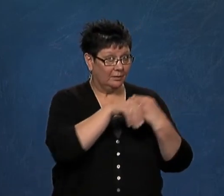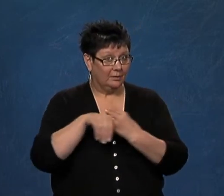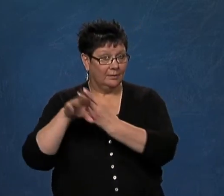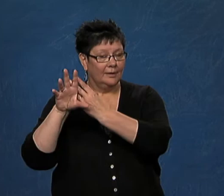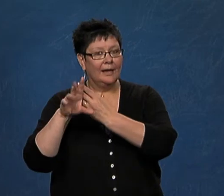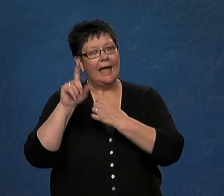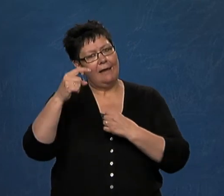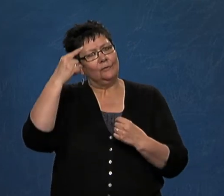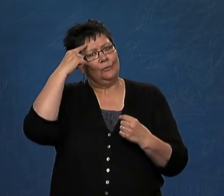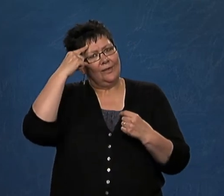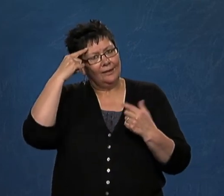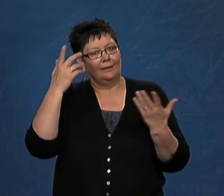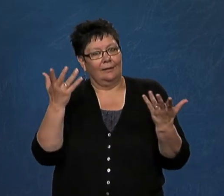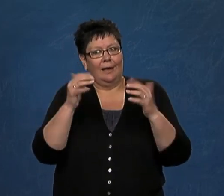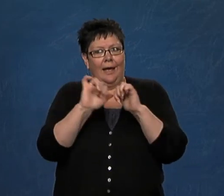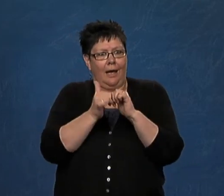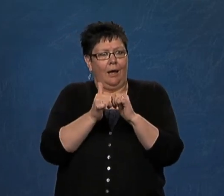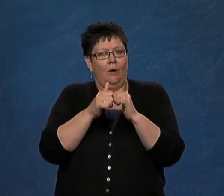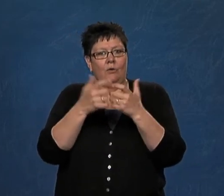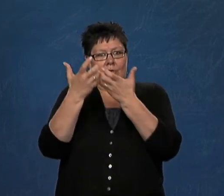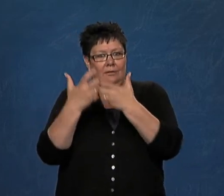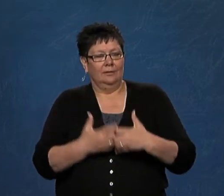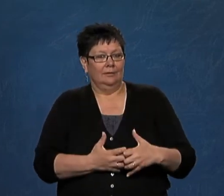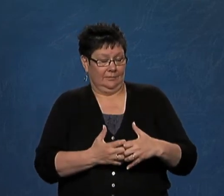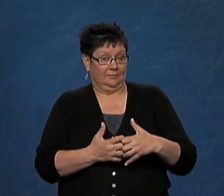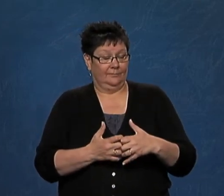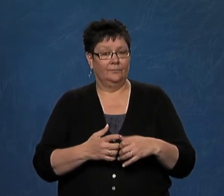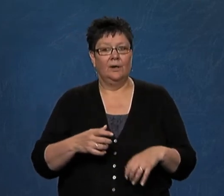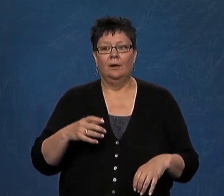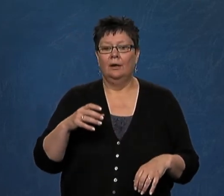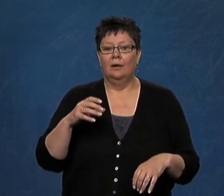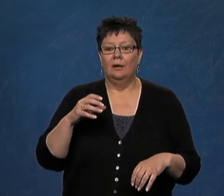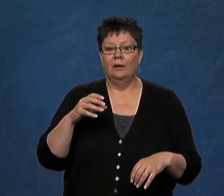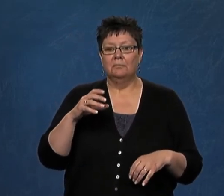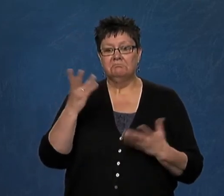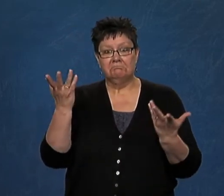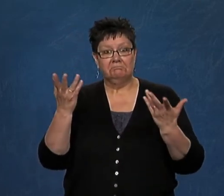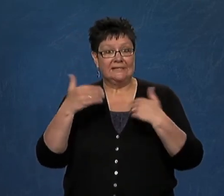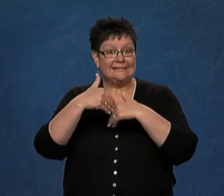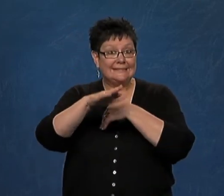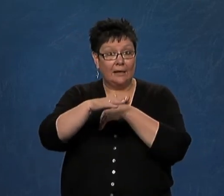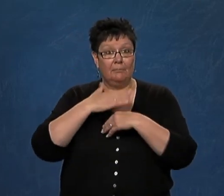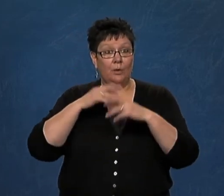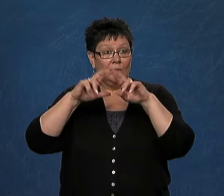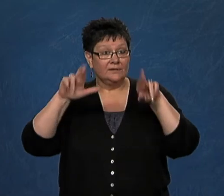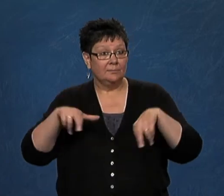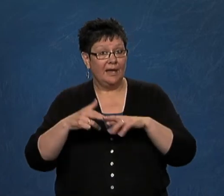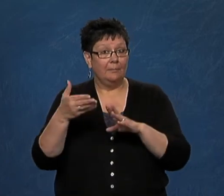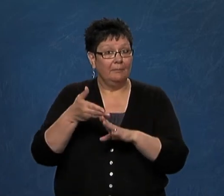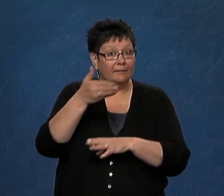If there's an interpreter involved, they have to be able to work all of this